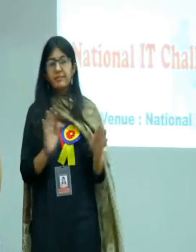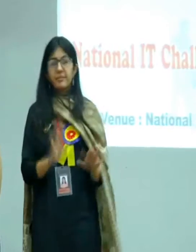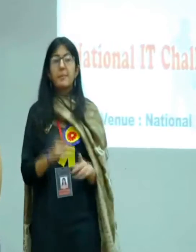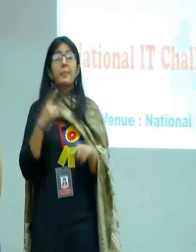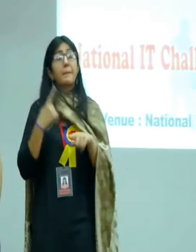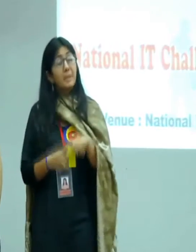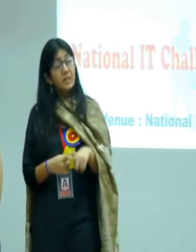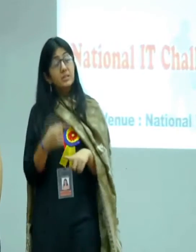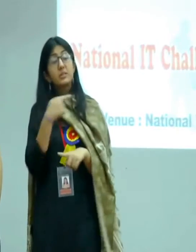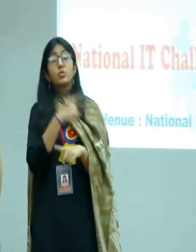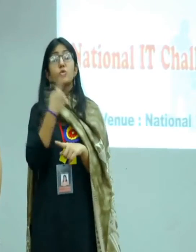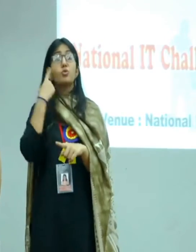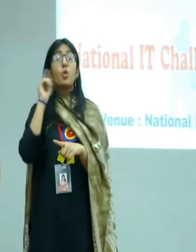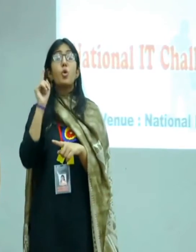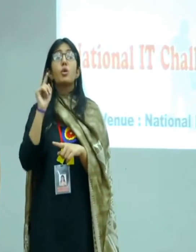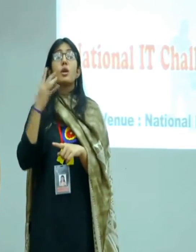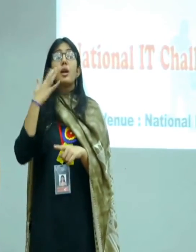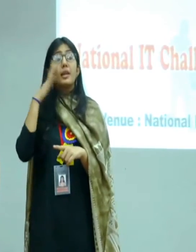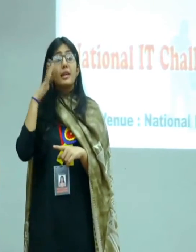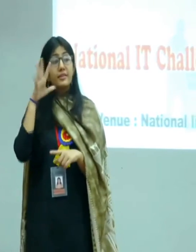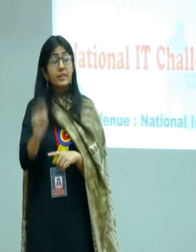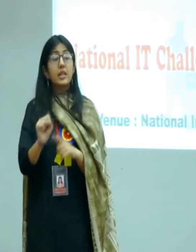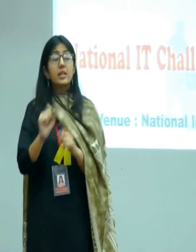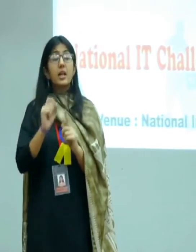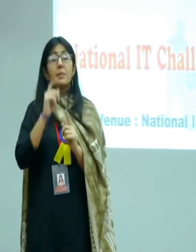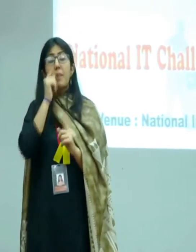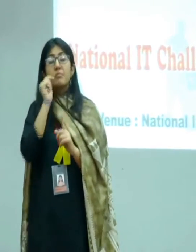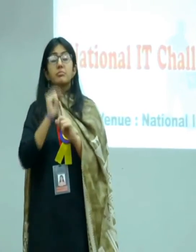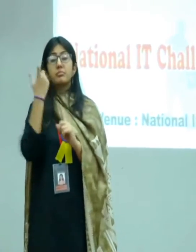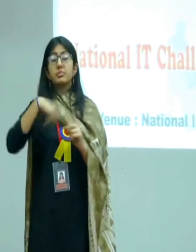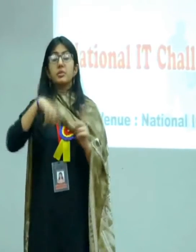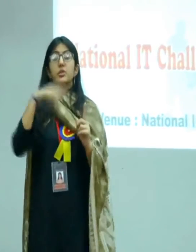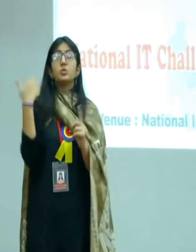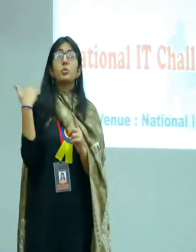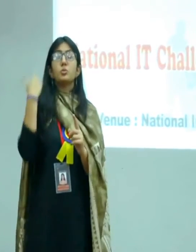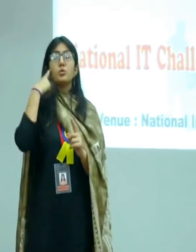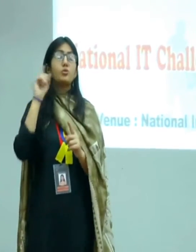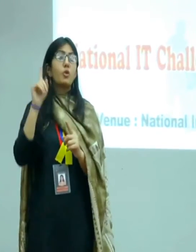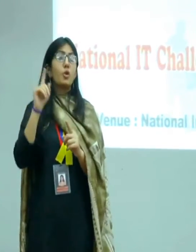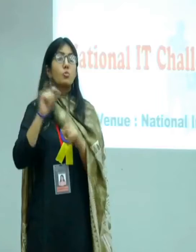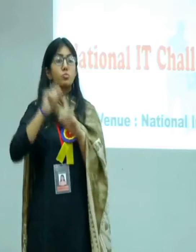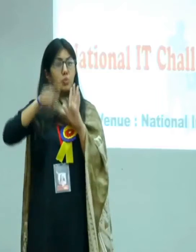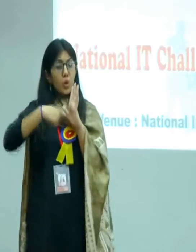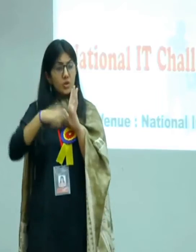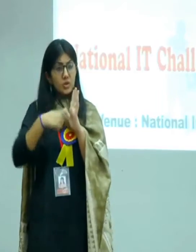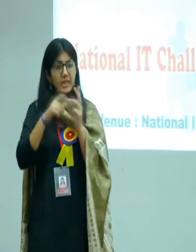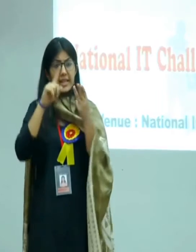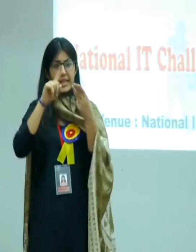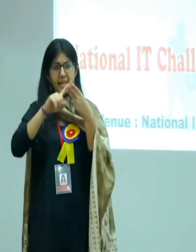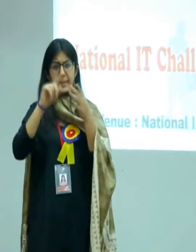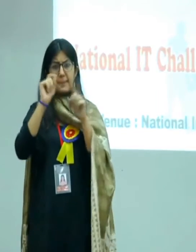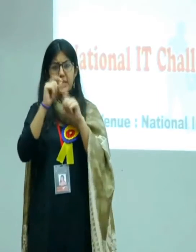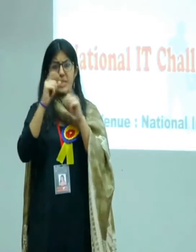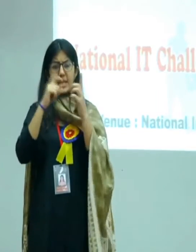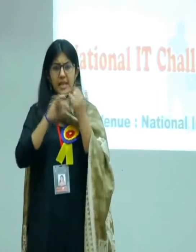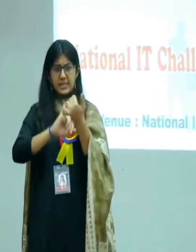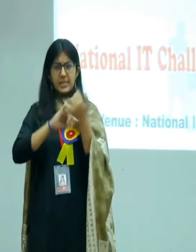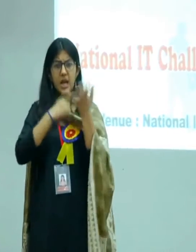principal investigator for 4 sponsored research projects and was a key member on a project from EPS RC